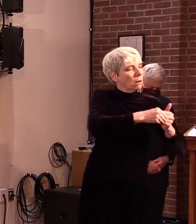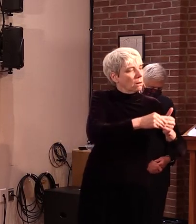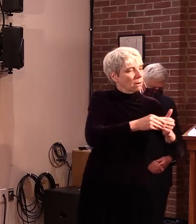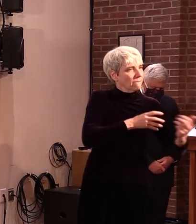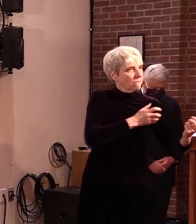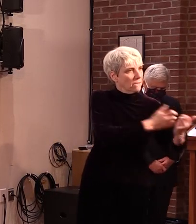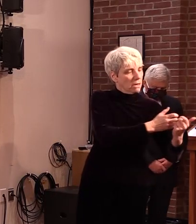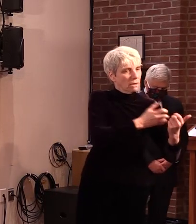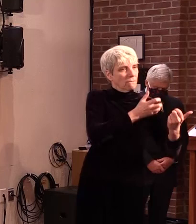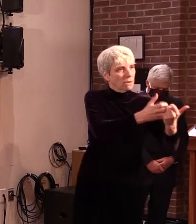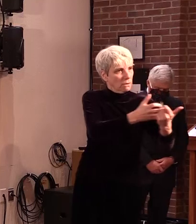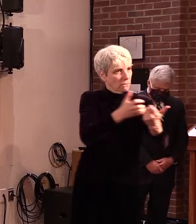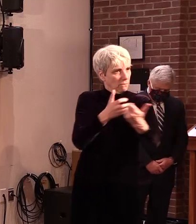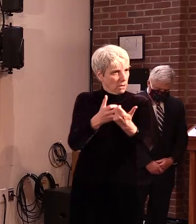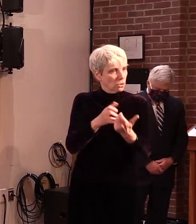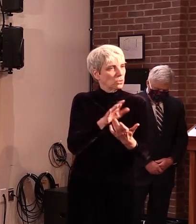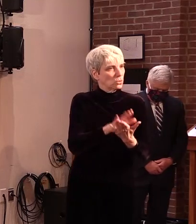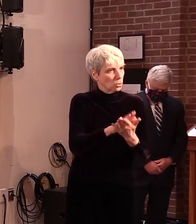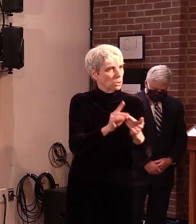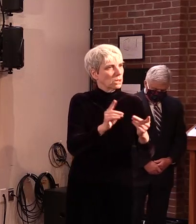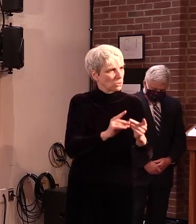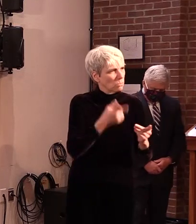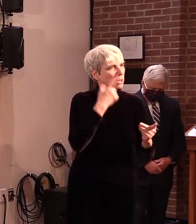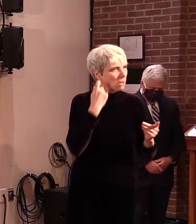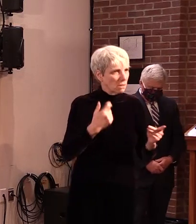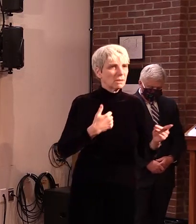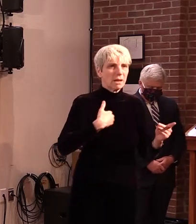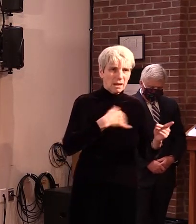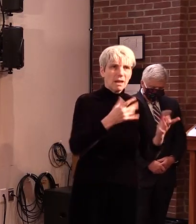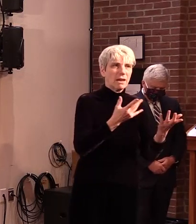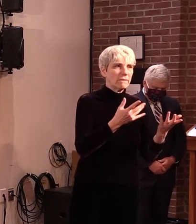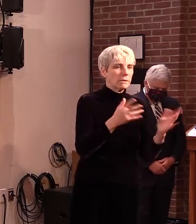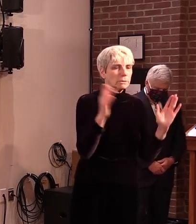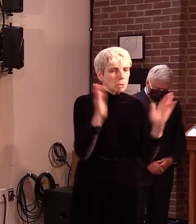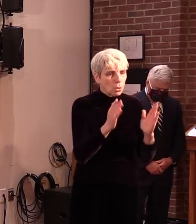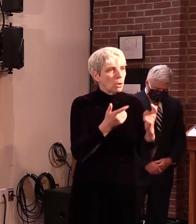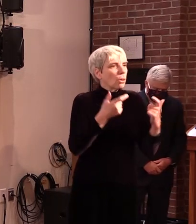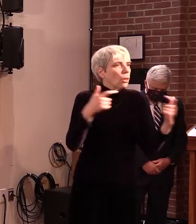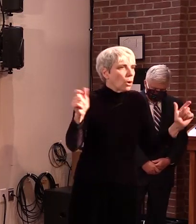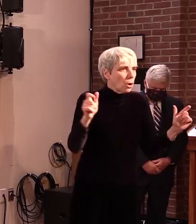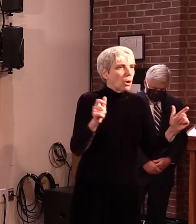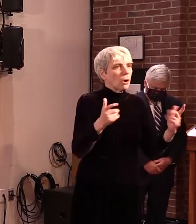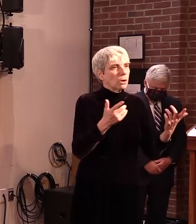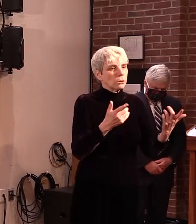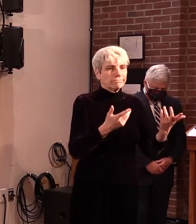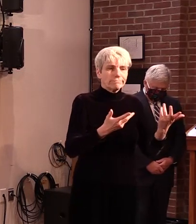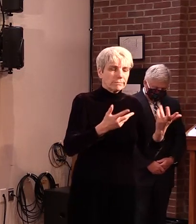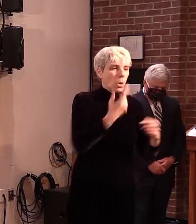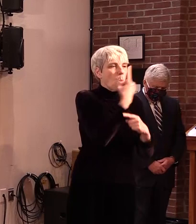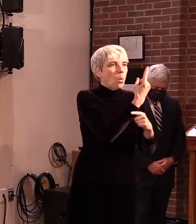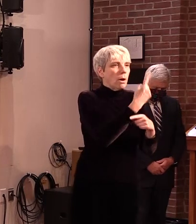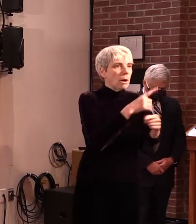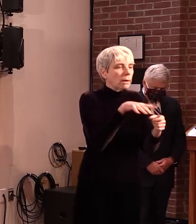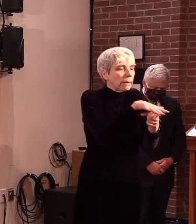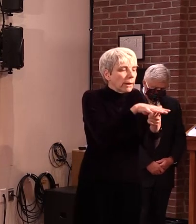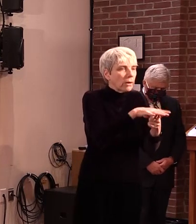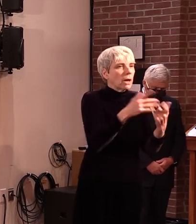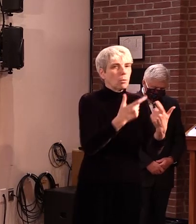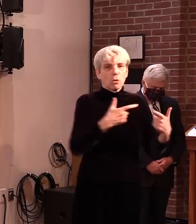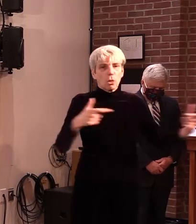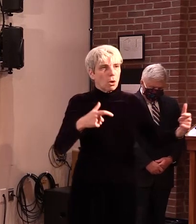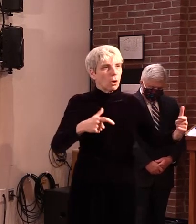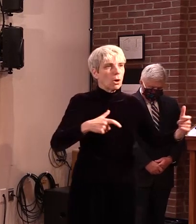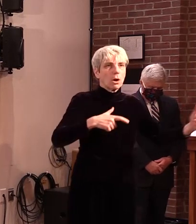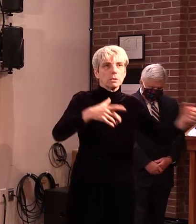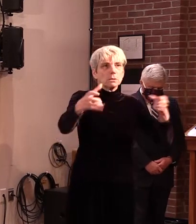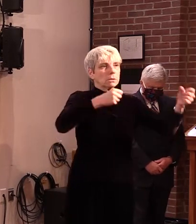vary significantly across the state. Positive cases in our schools should remind us all, however, that even though we are all excited for the